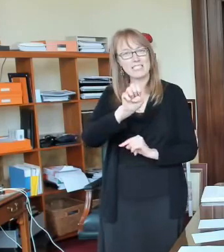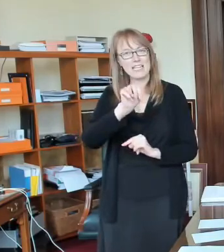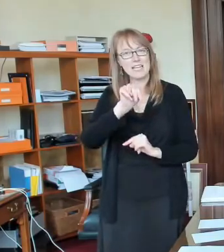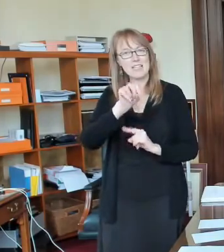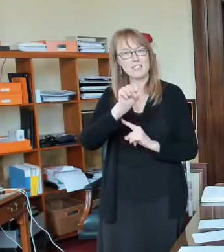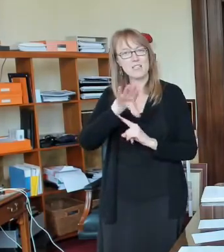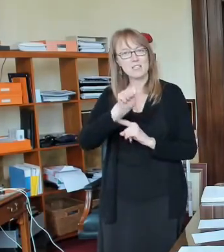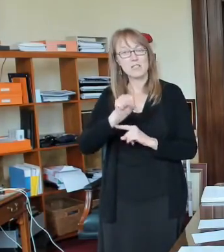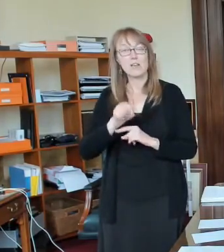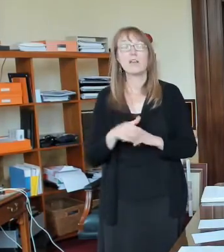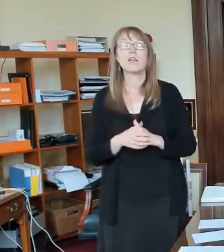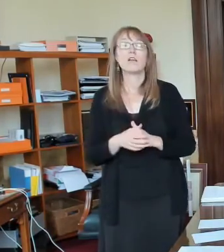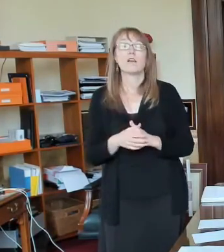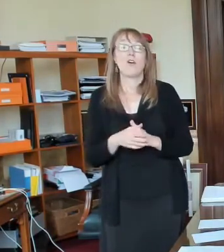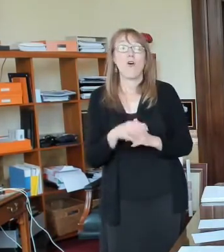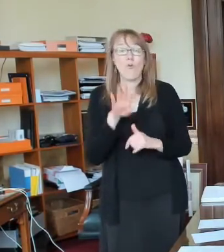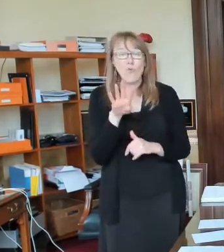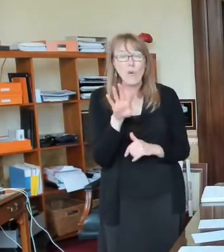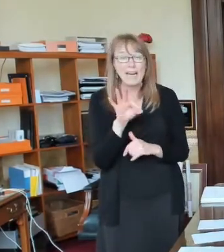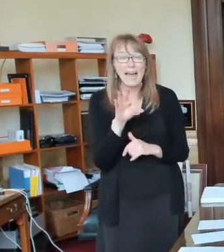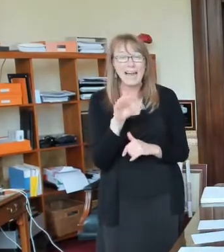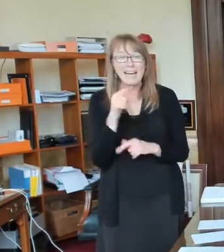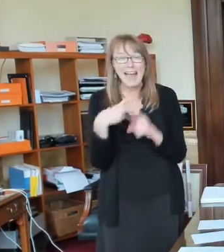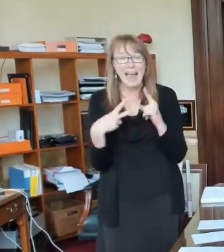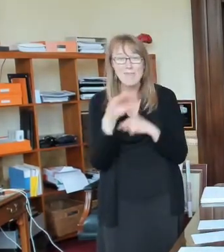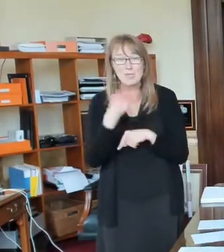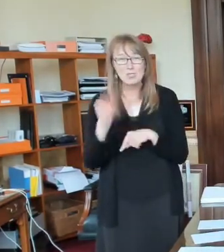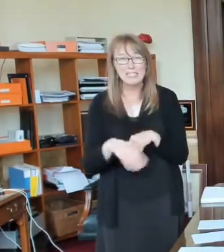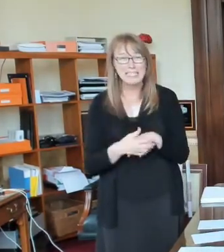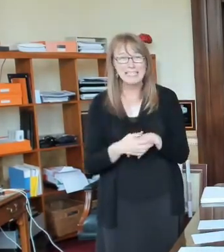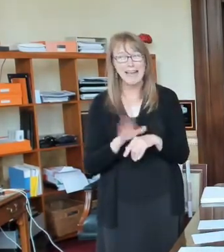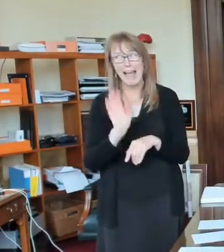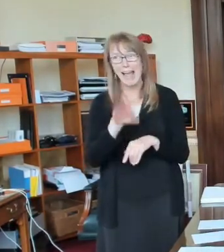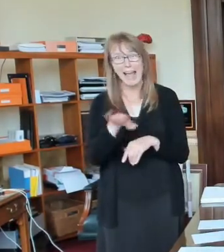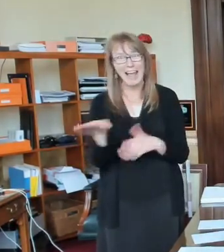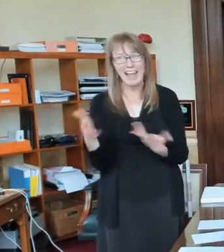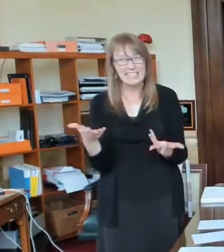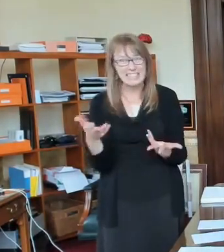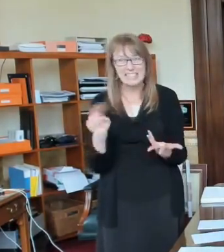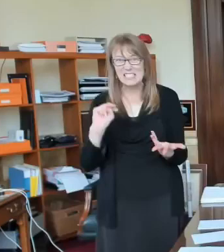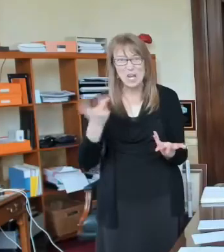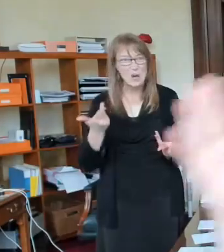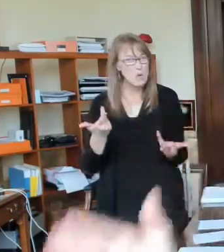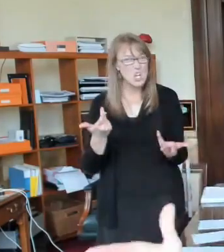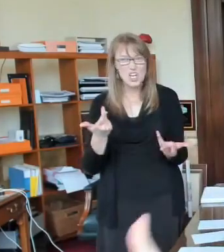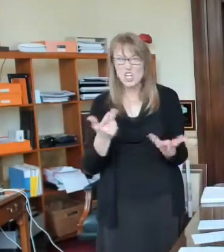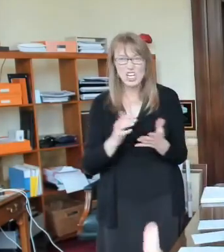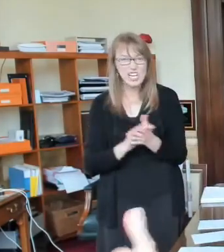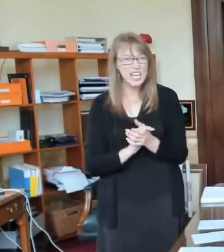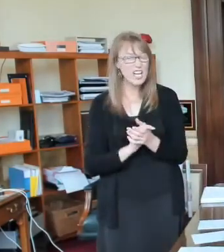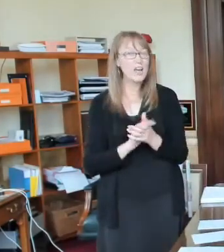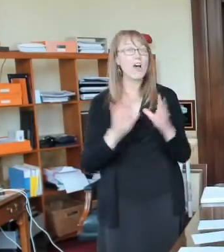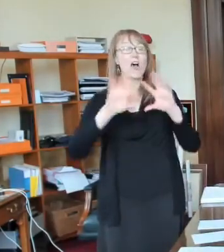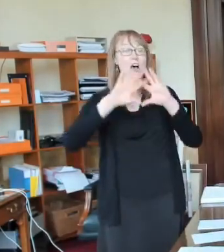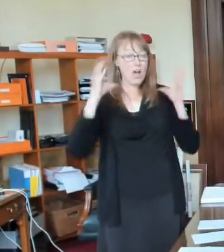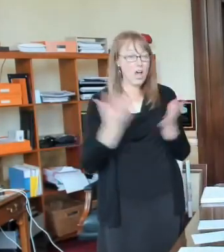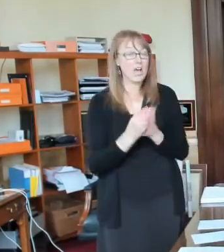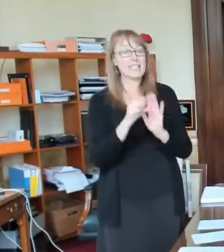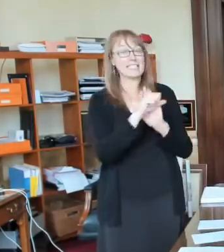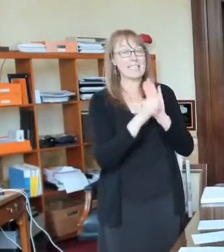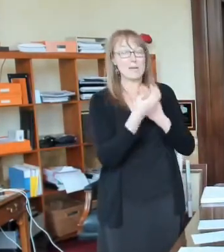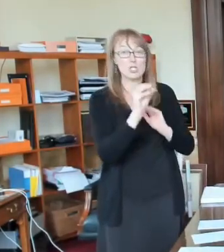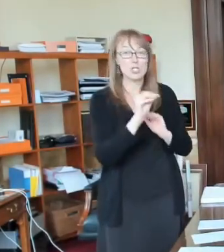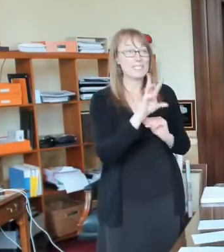49.5%. You guys, that's not that good, okay? Sorry, but in the whole state of Missouri,